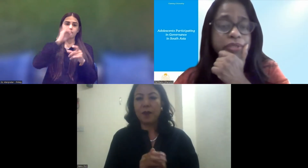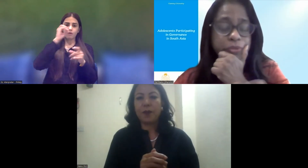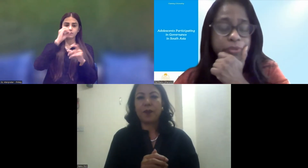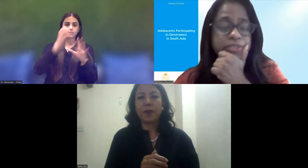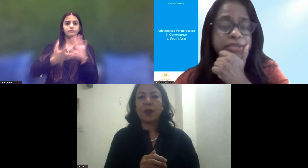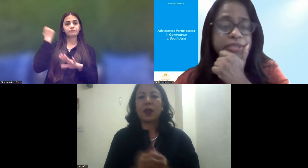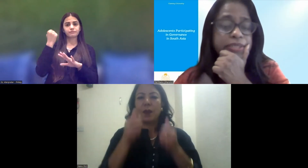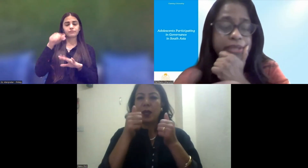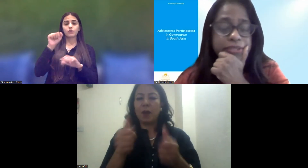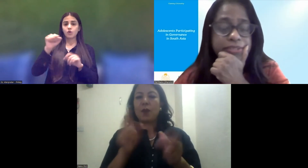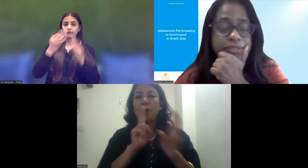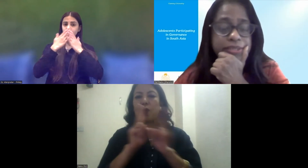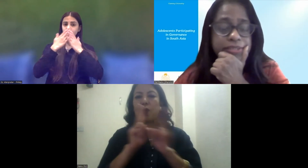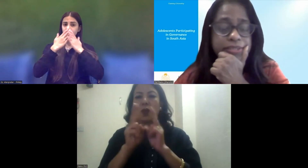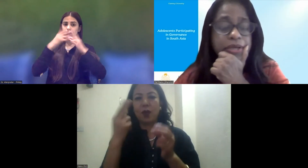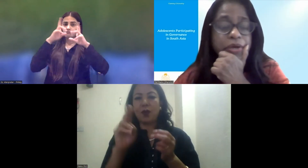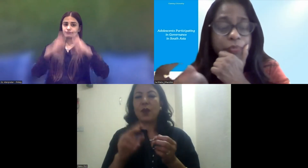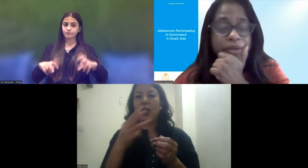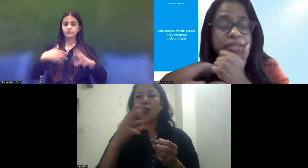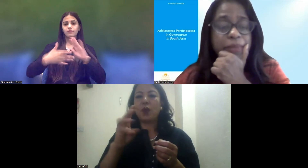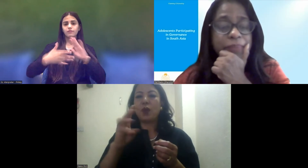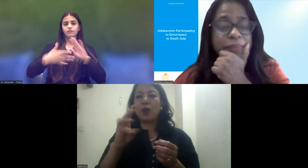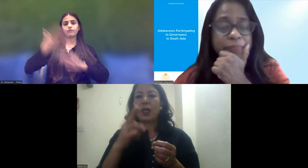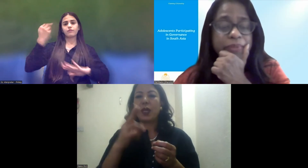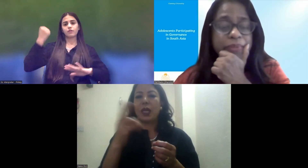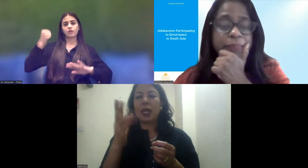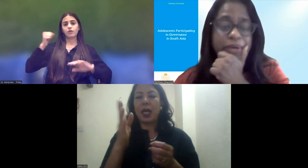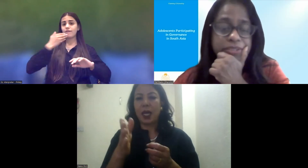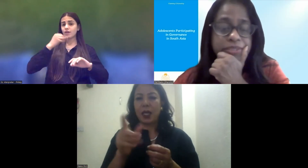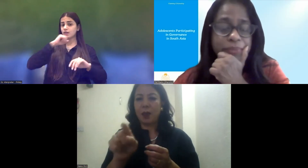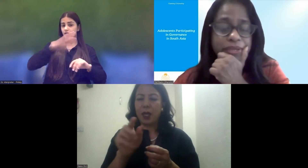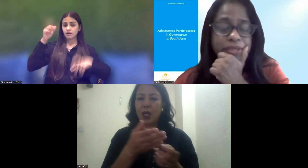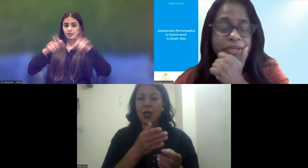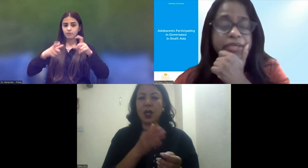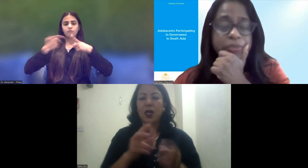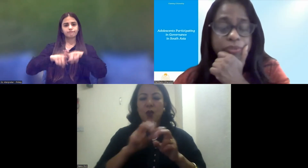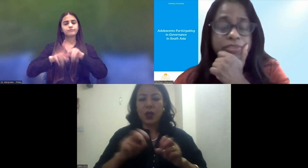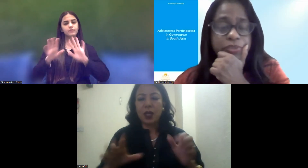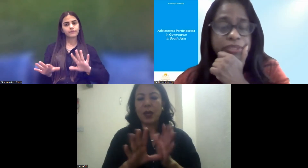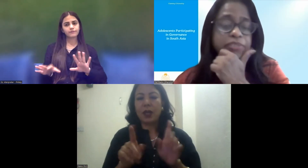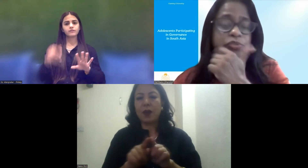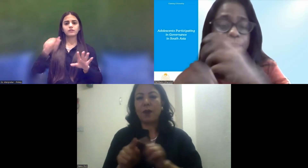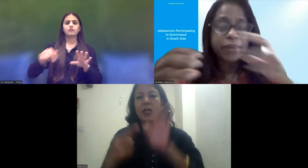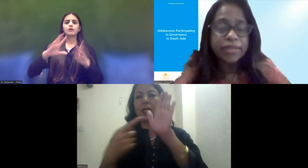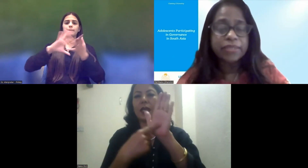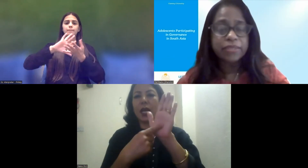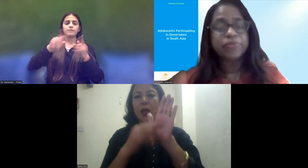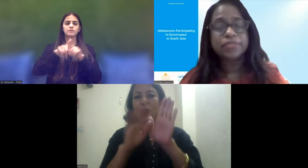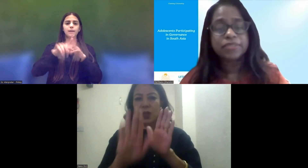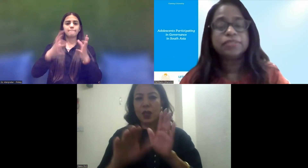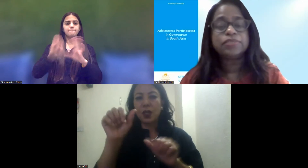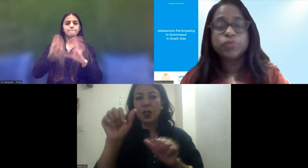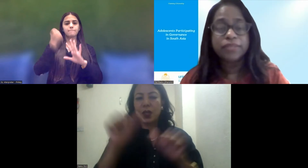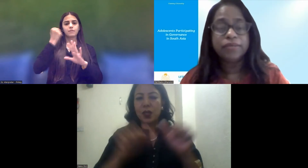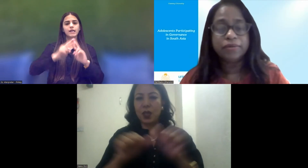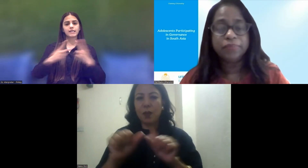found in your study and other studies that when young people participate, it also tends to bring different